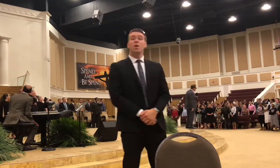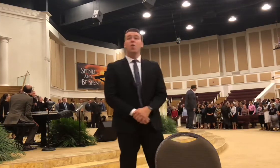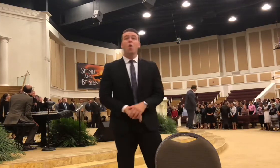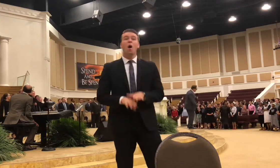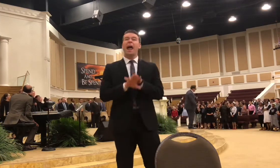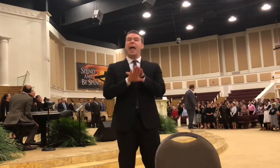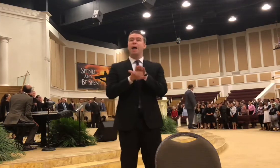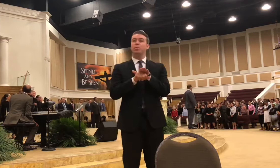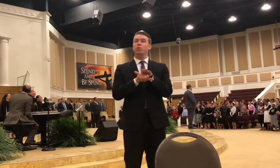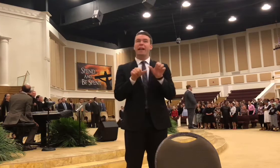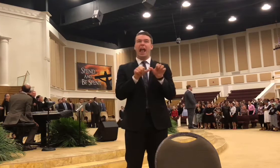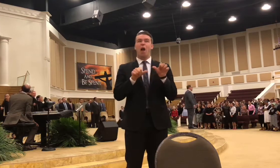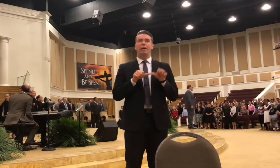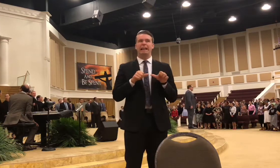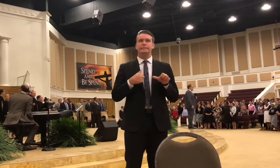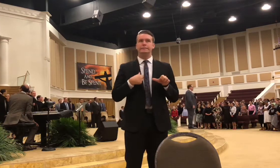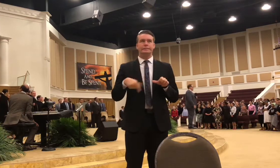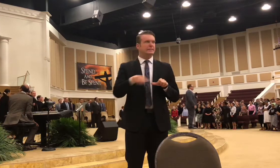Americans